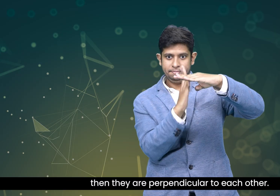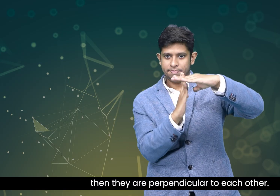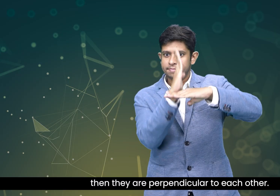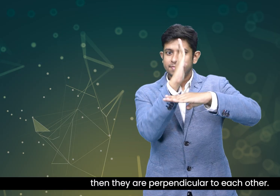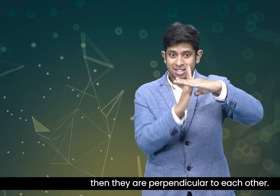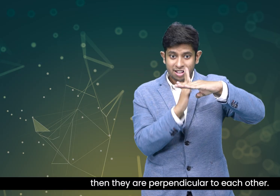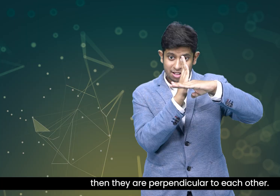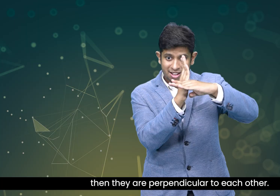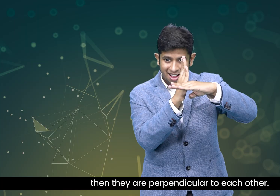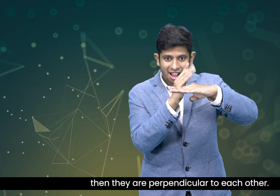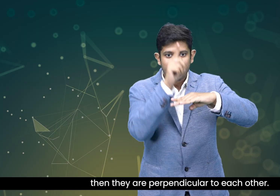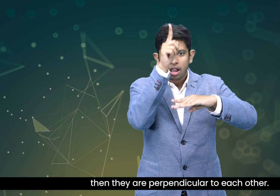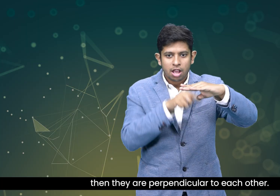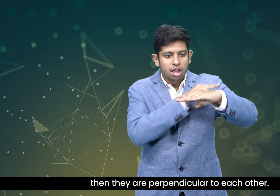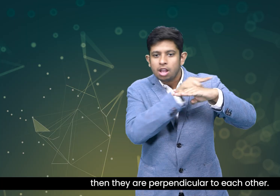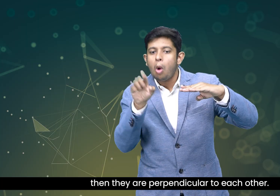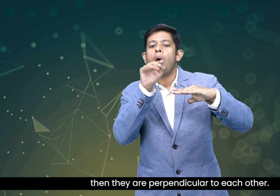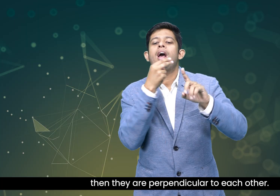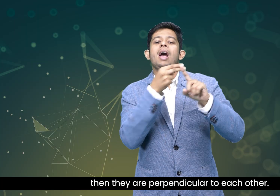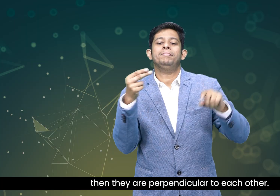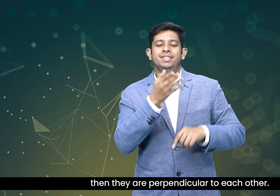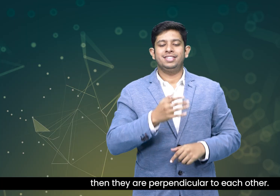then they are perpendicular to each other.